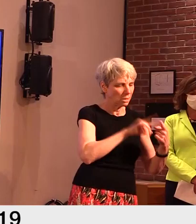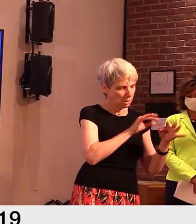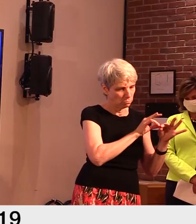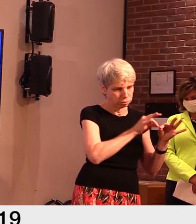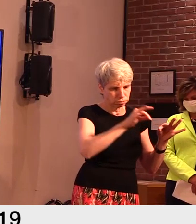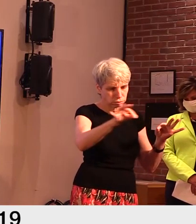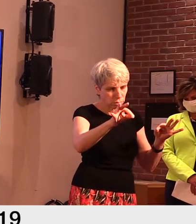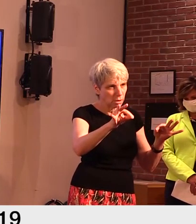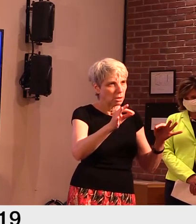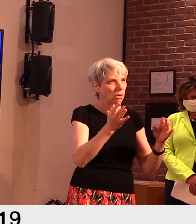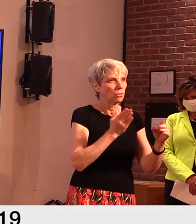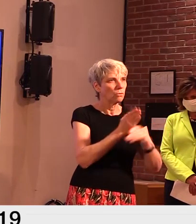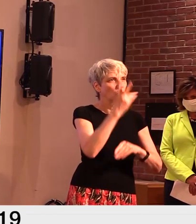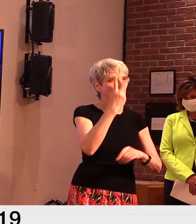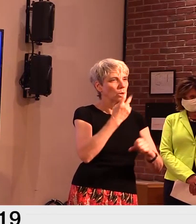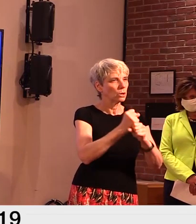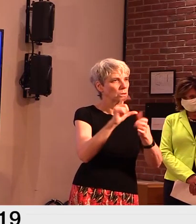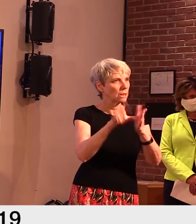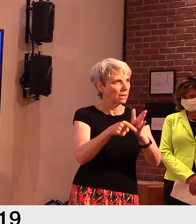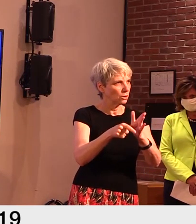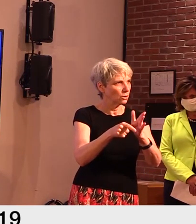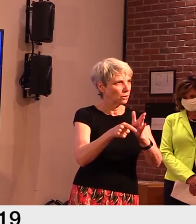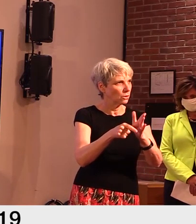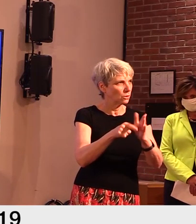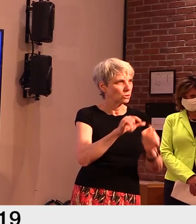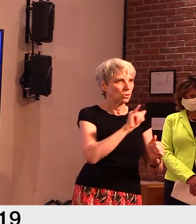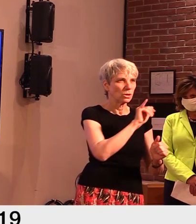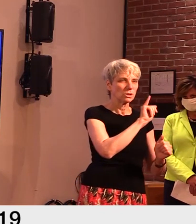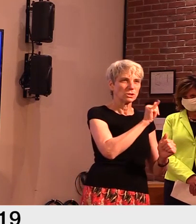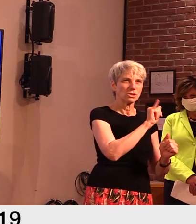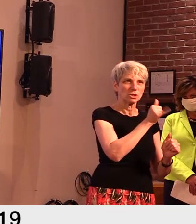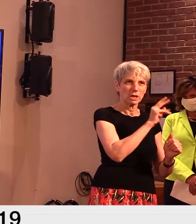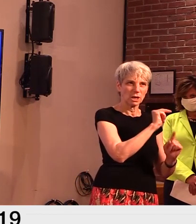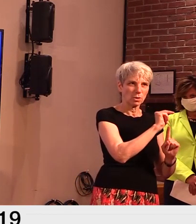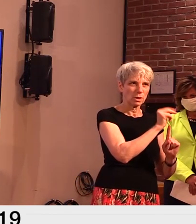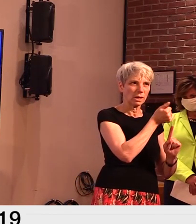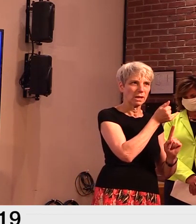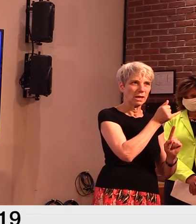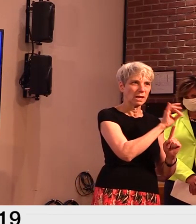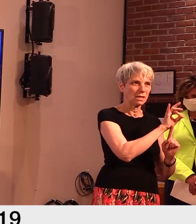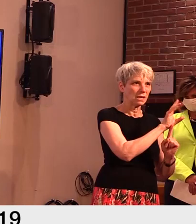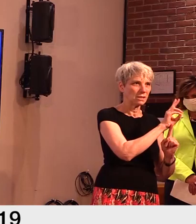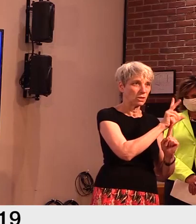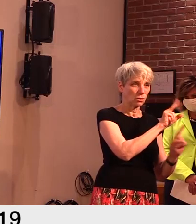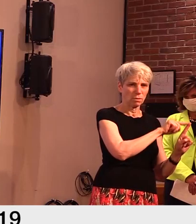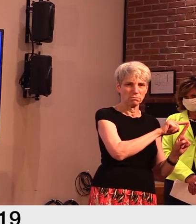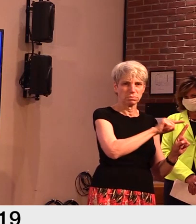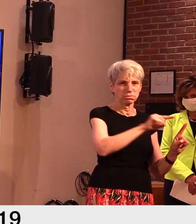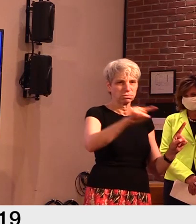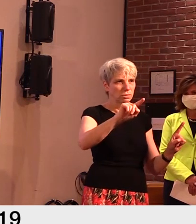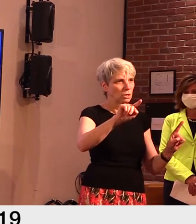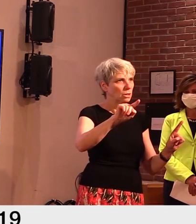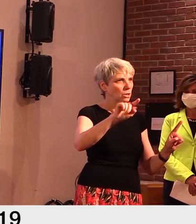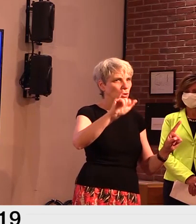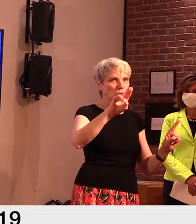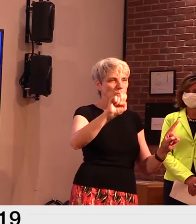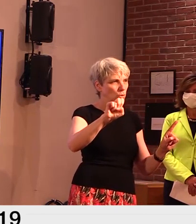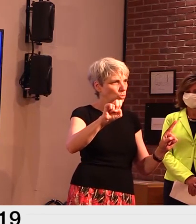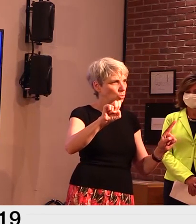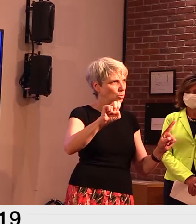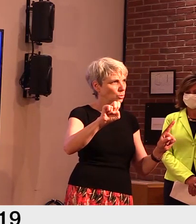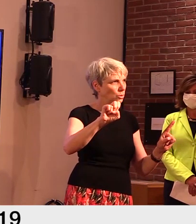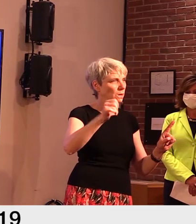announcement came more than 2.5 years after Abraham Lincoln issued the Emancipation